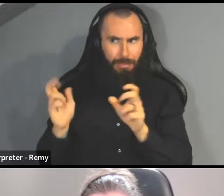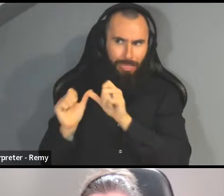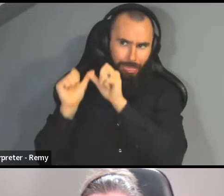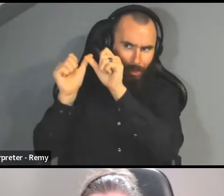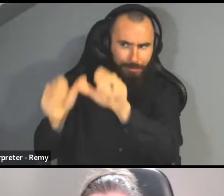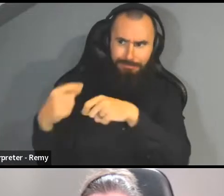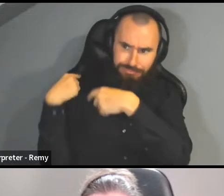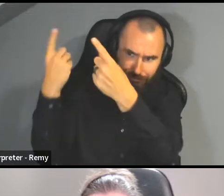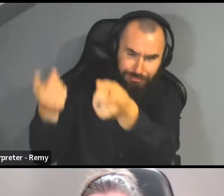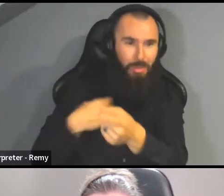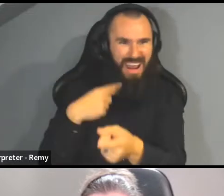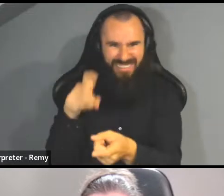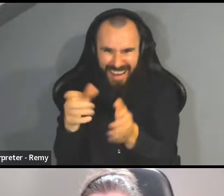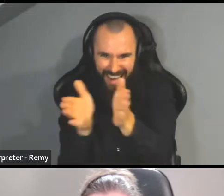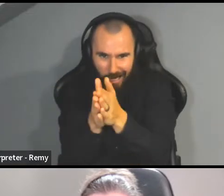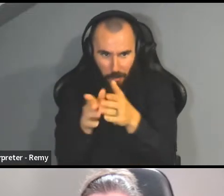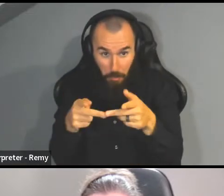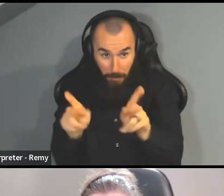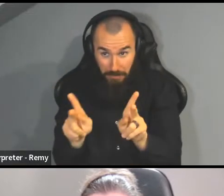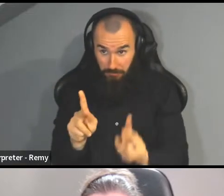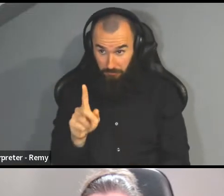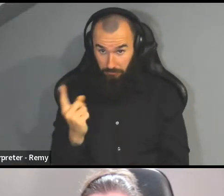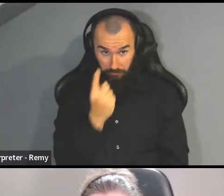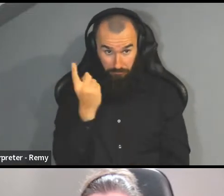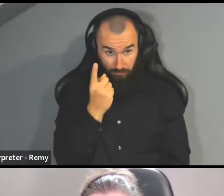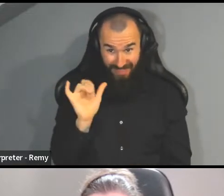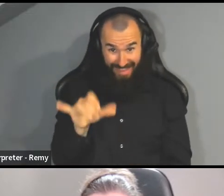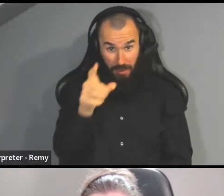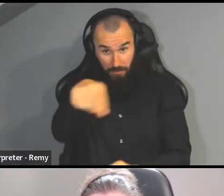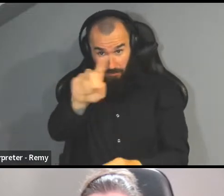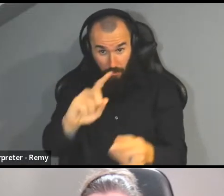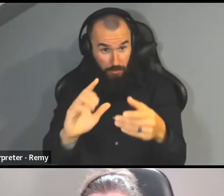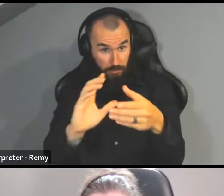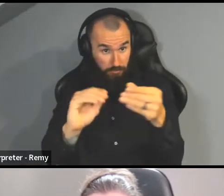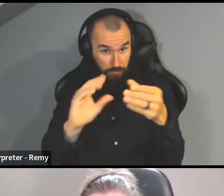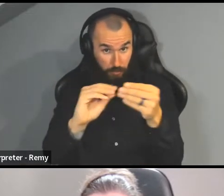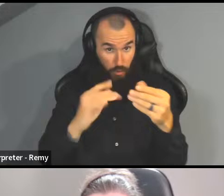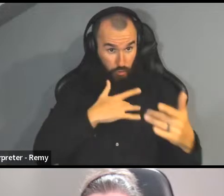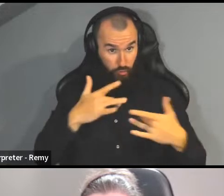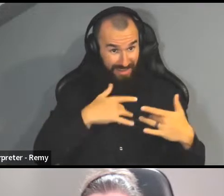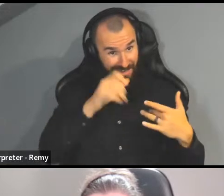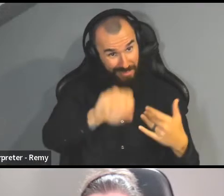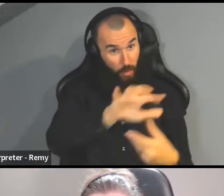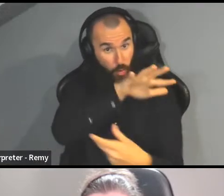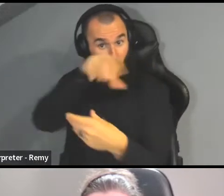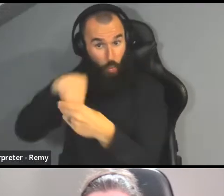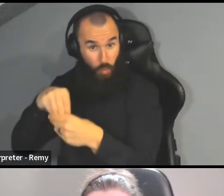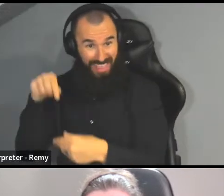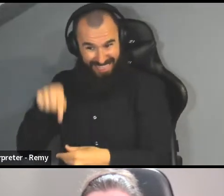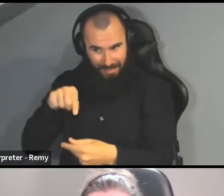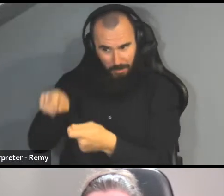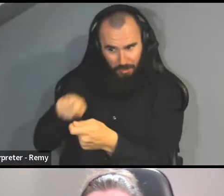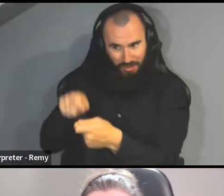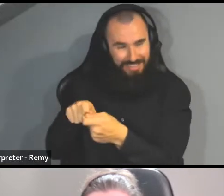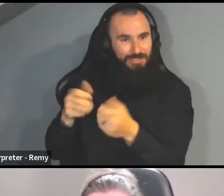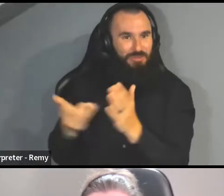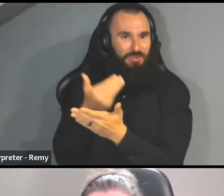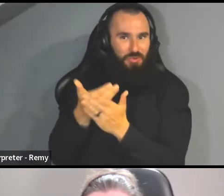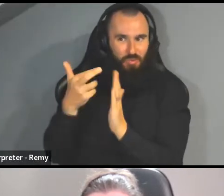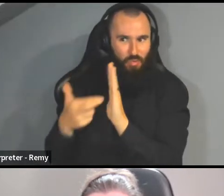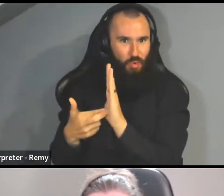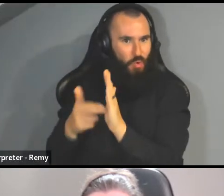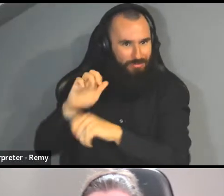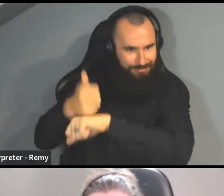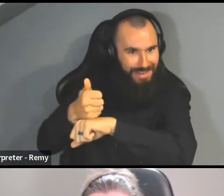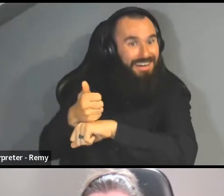ask permission as to whether or not those concerns could be included in this particular making and ask for